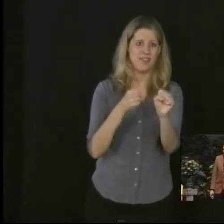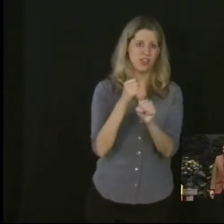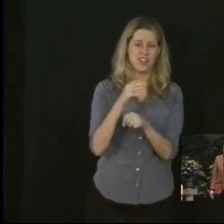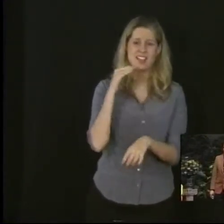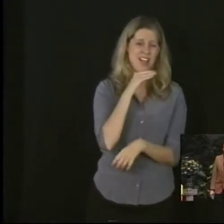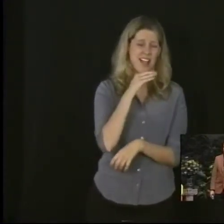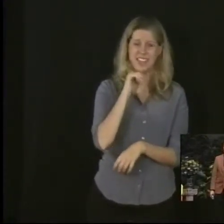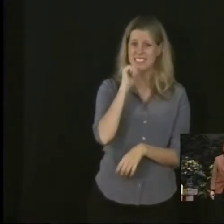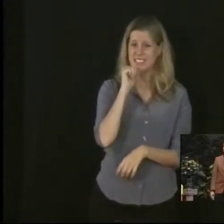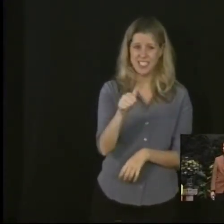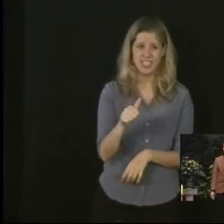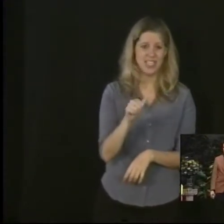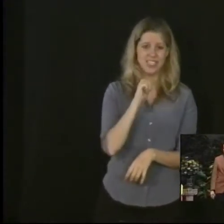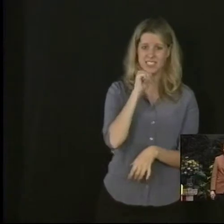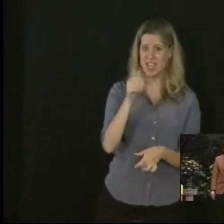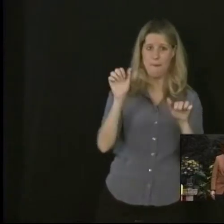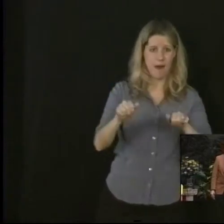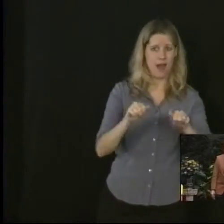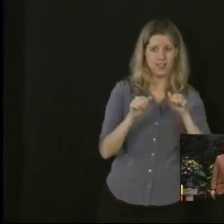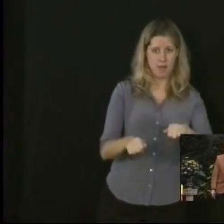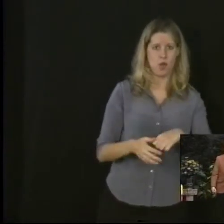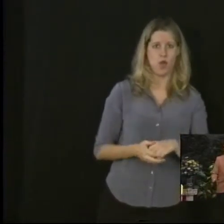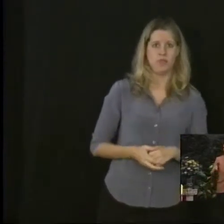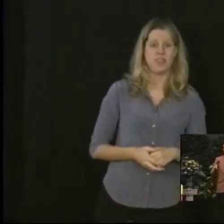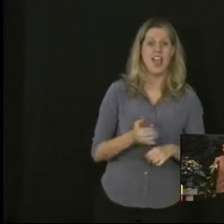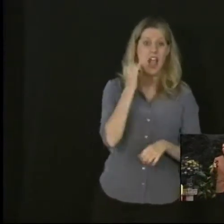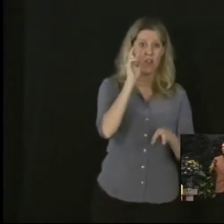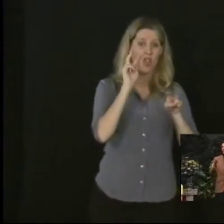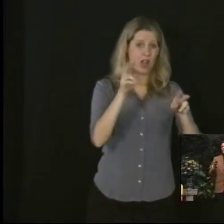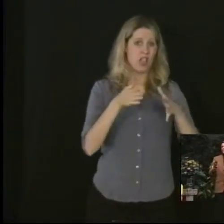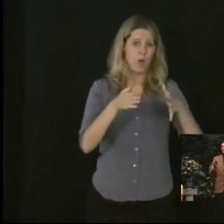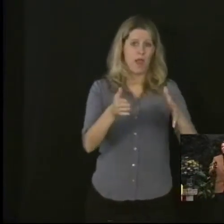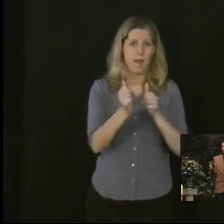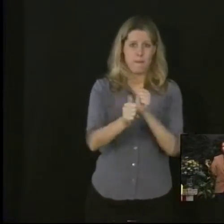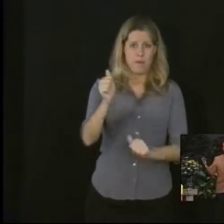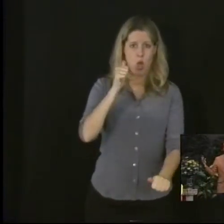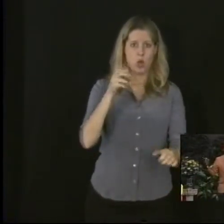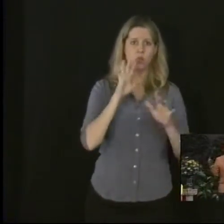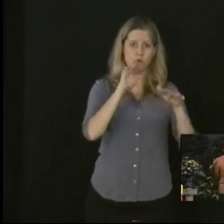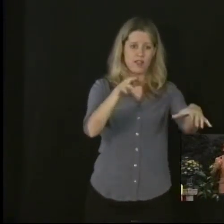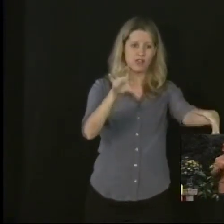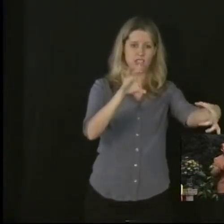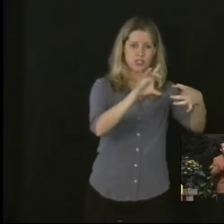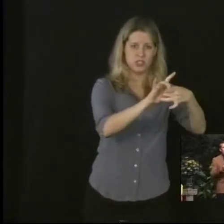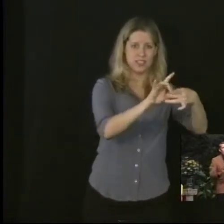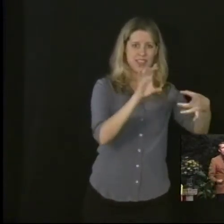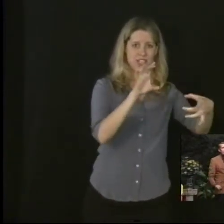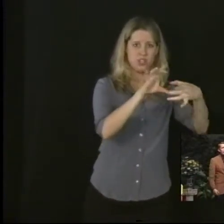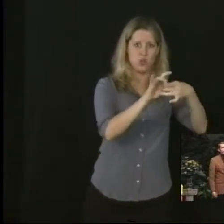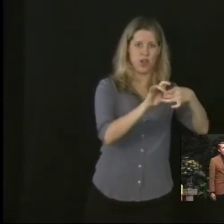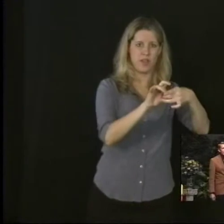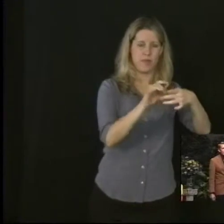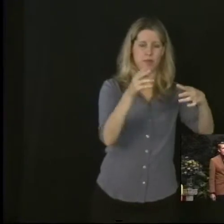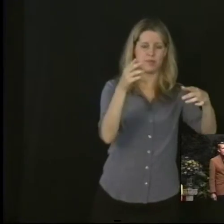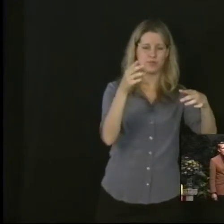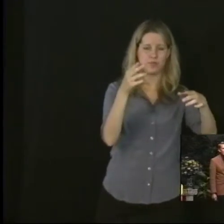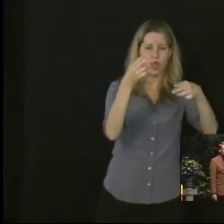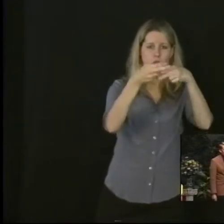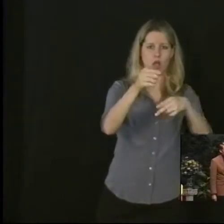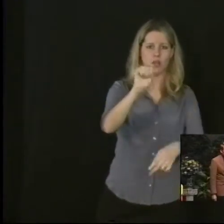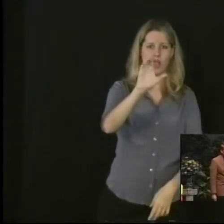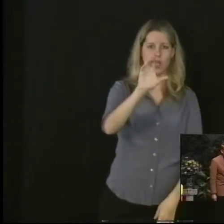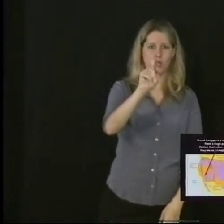not. It's not geophysically possible. If you look at the way most rivers come together, almost all rivers join at what are called acute angles, less